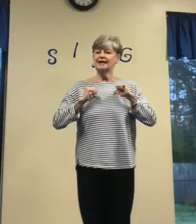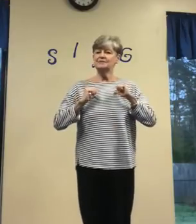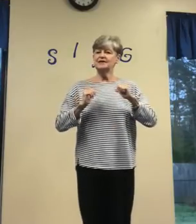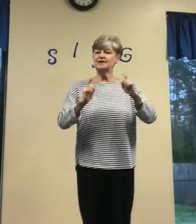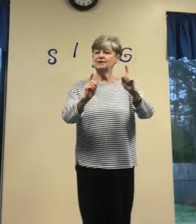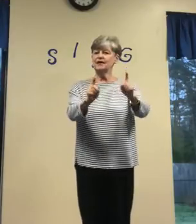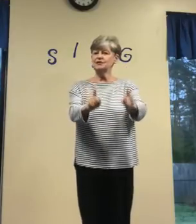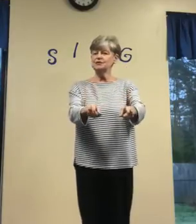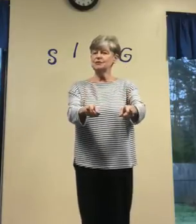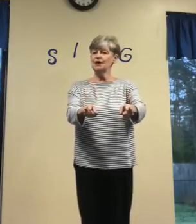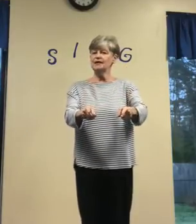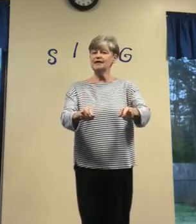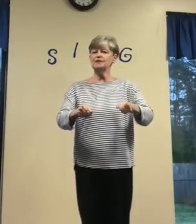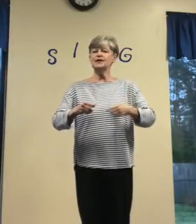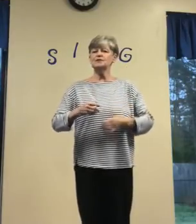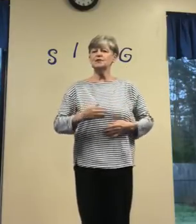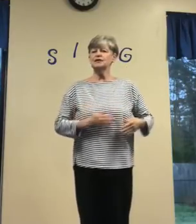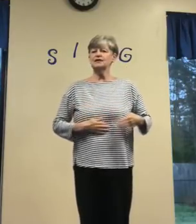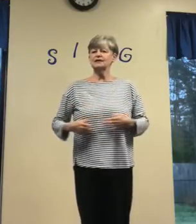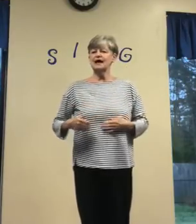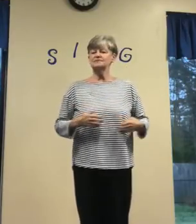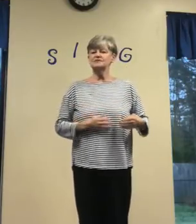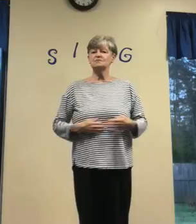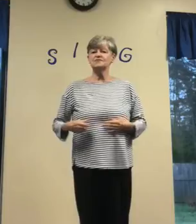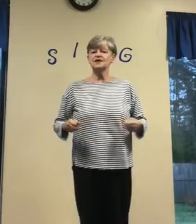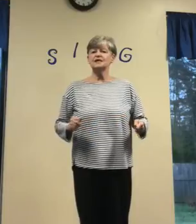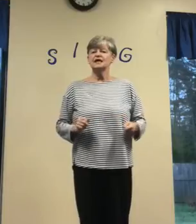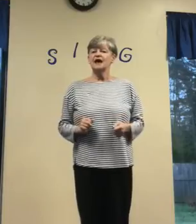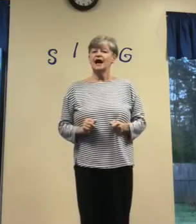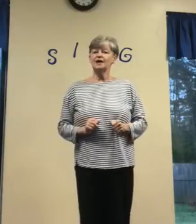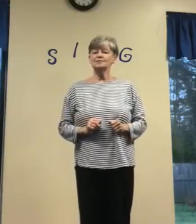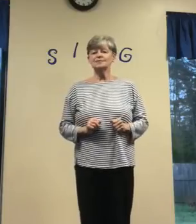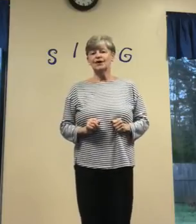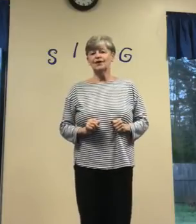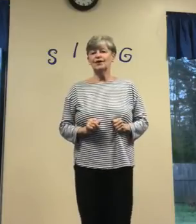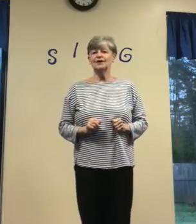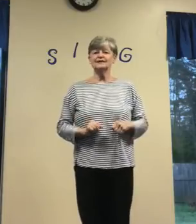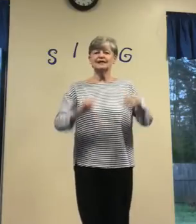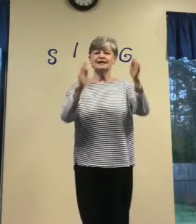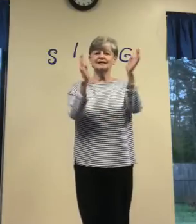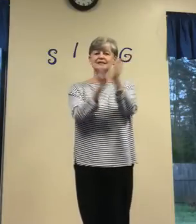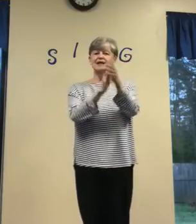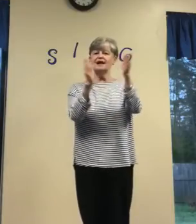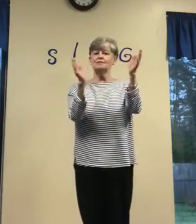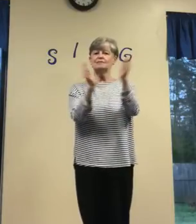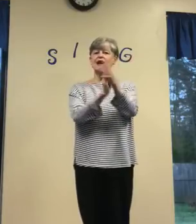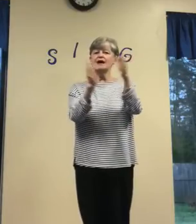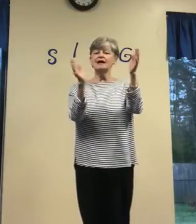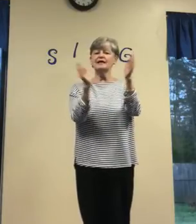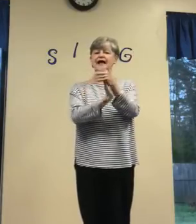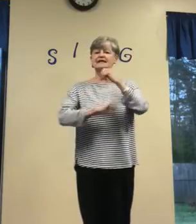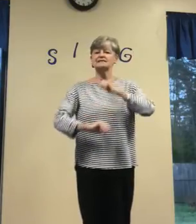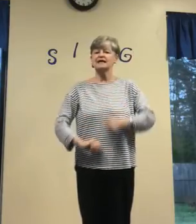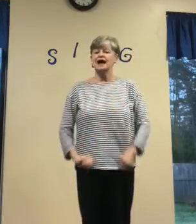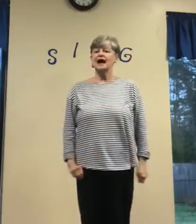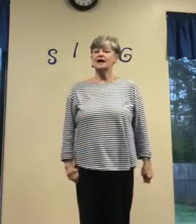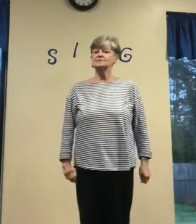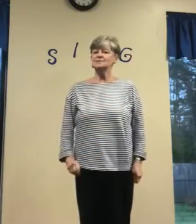am here and you are here and we're gonna have some fun. I'm gonna clap my hands. I'm